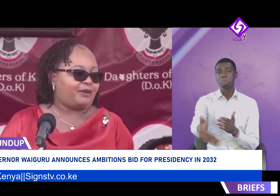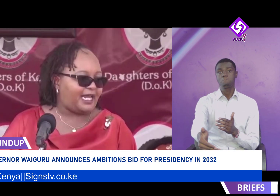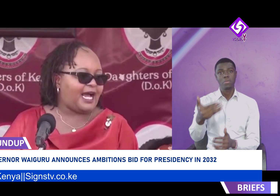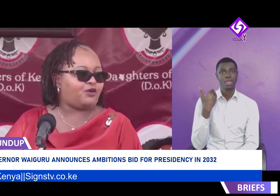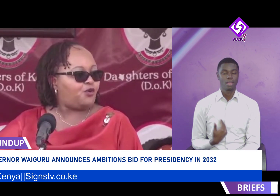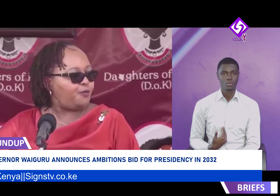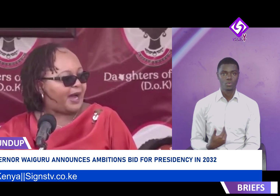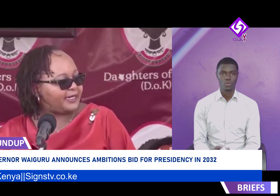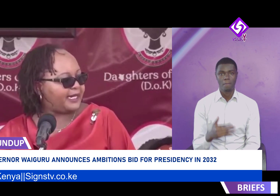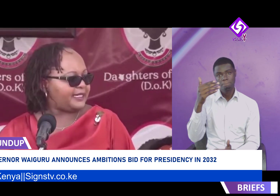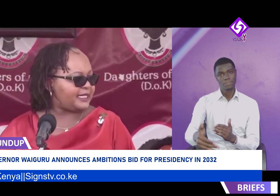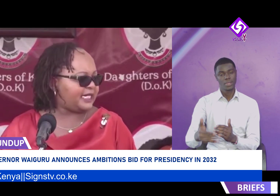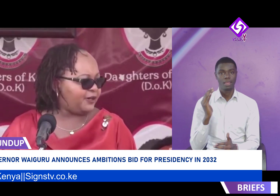mbele yangu upande, si ndio?